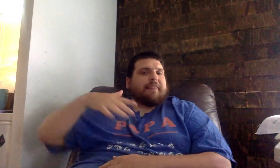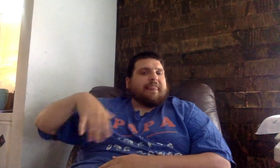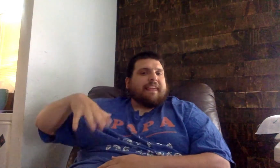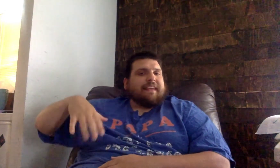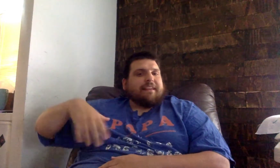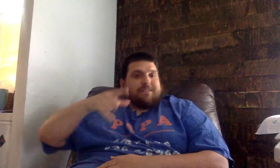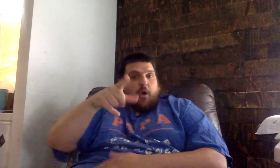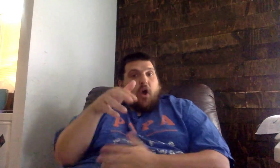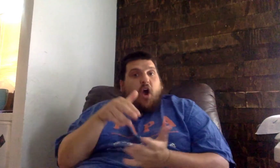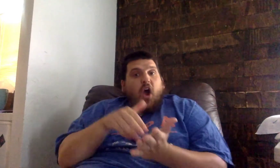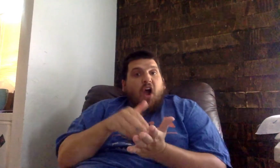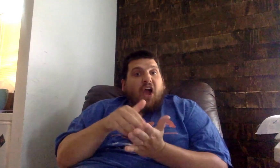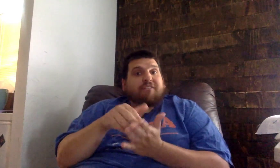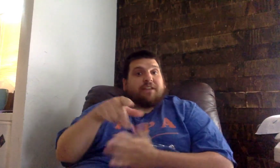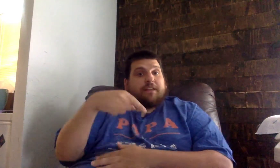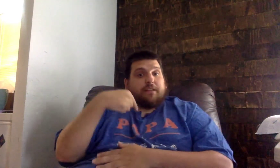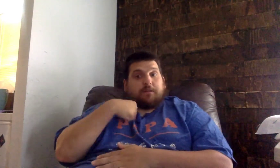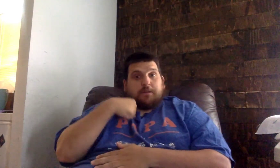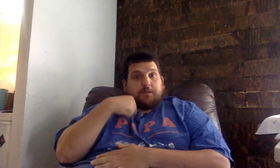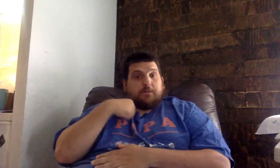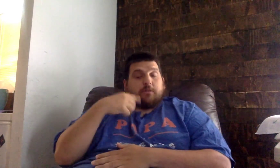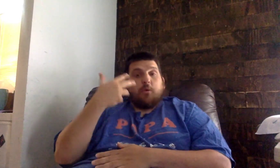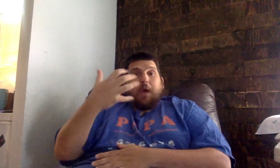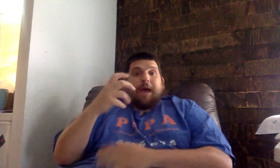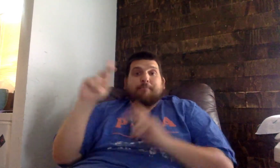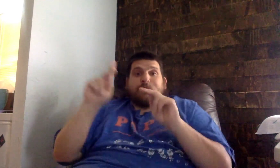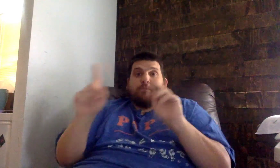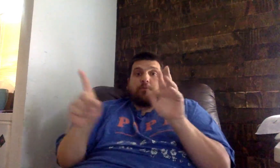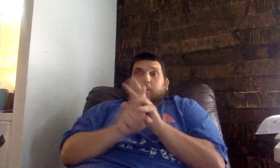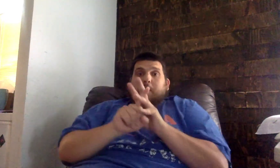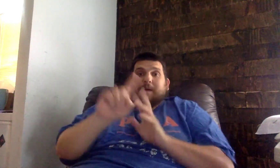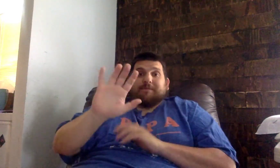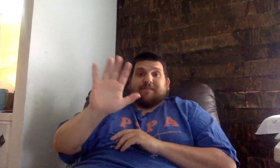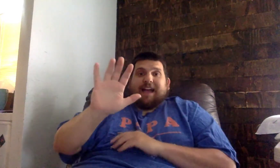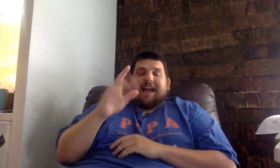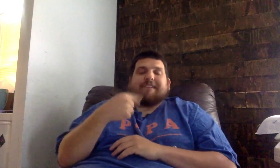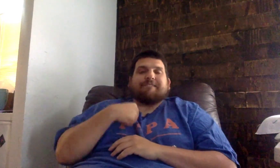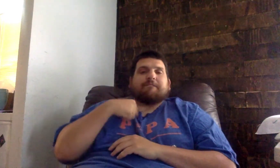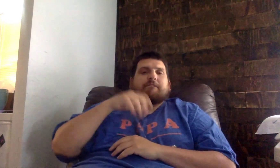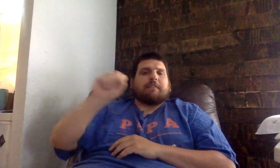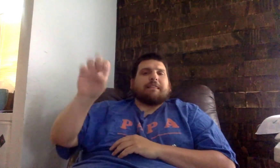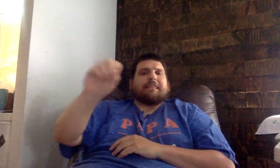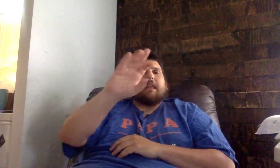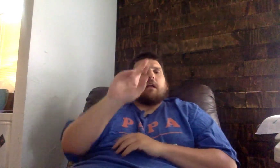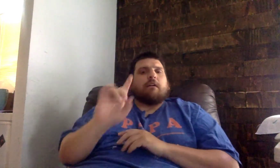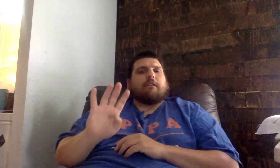Always, deaf tend to be late. Often, if I want people to show up at 5, I'll tell